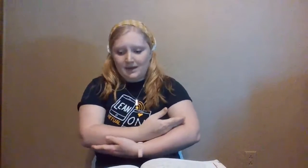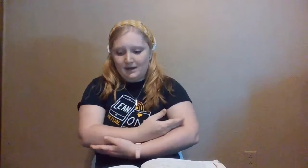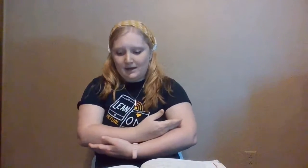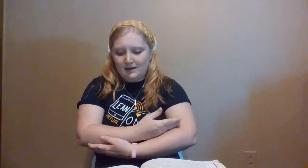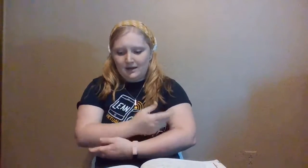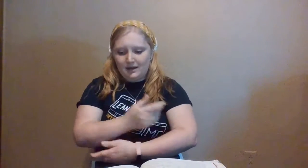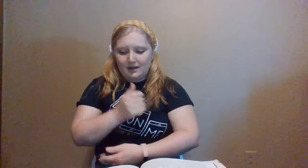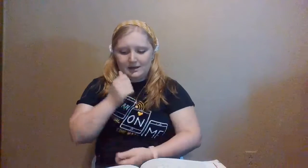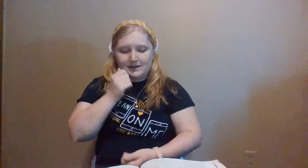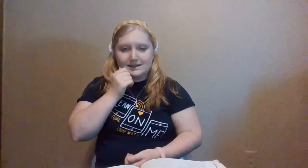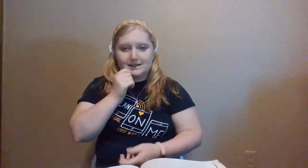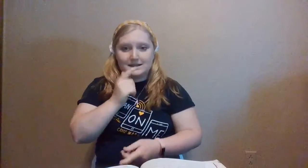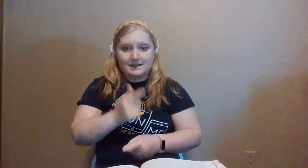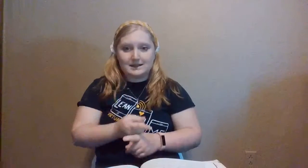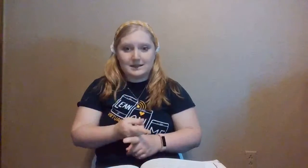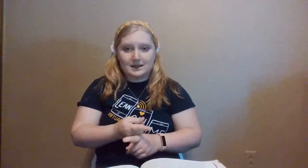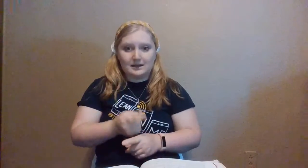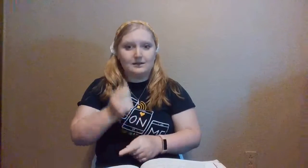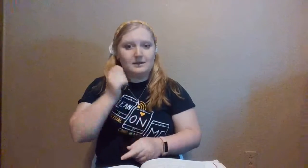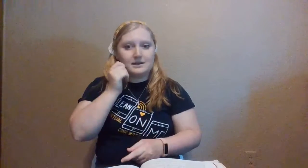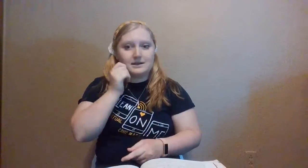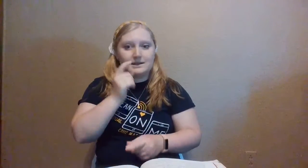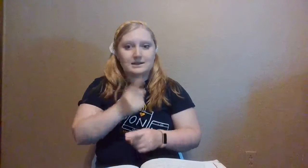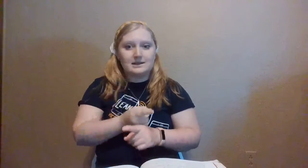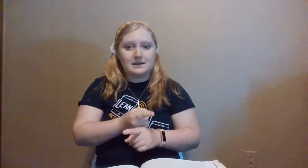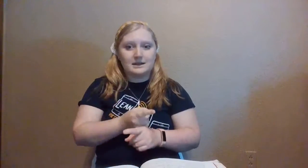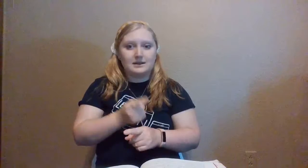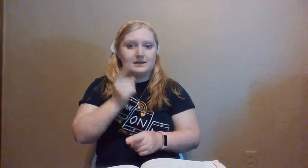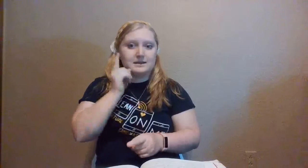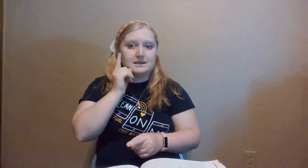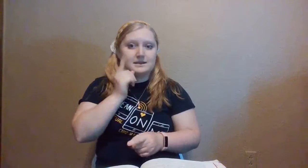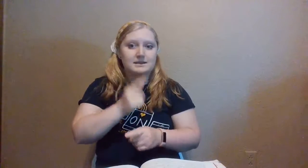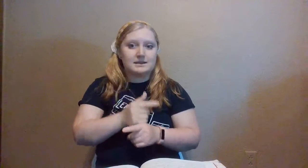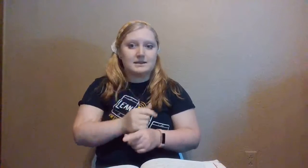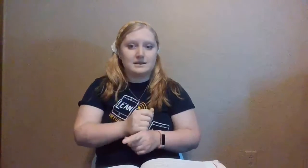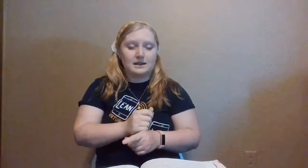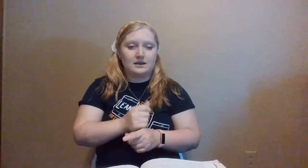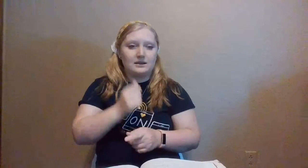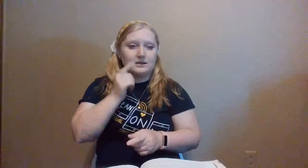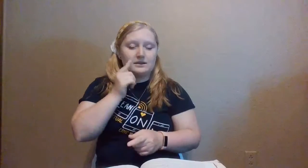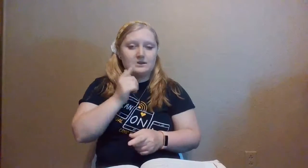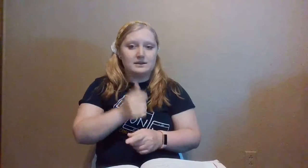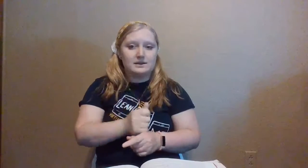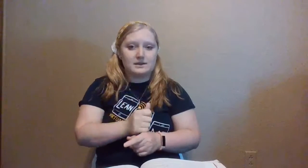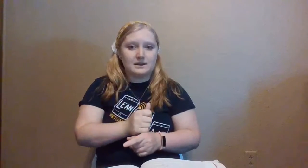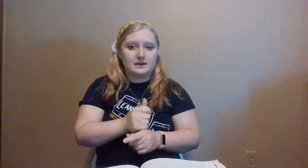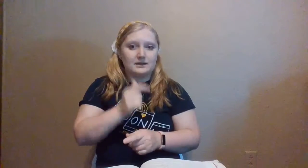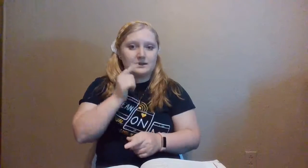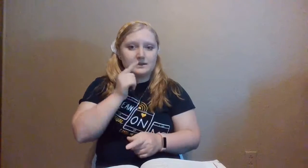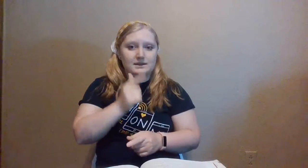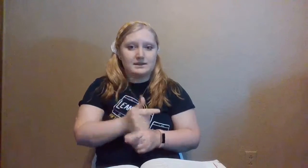baby sister, sister, sister, sister,